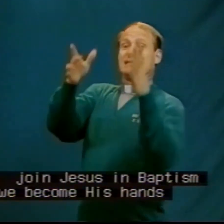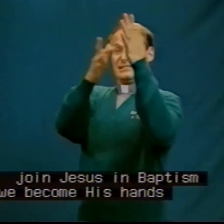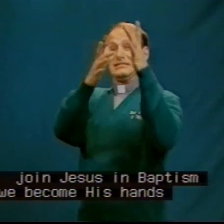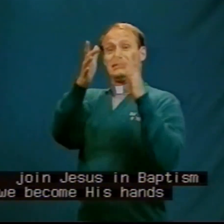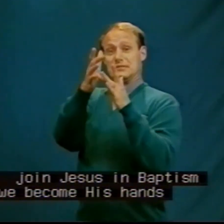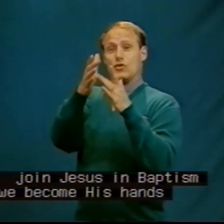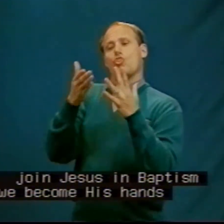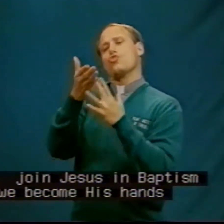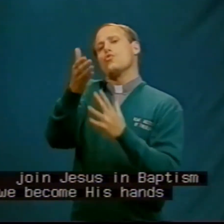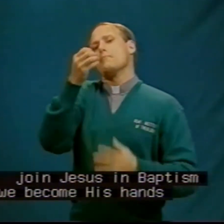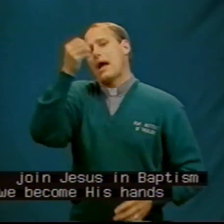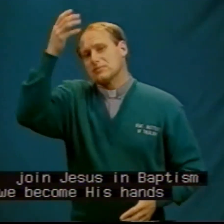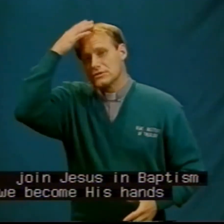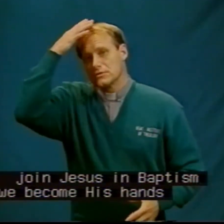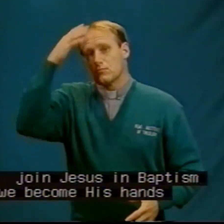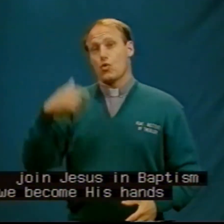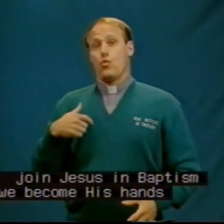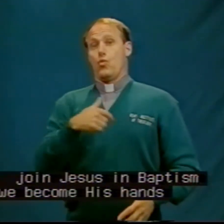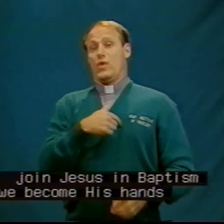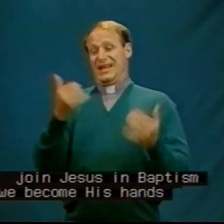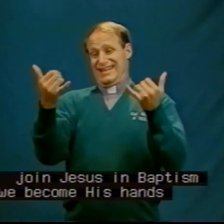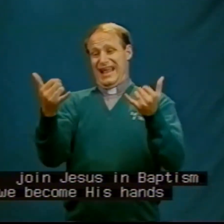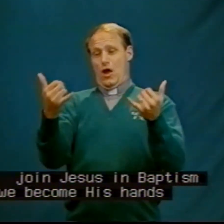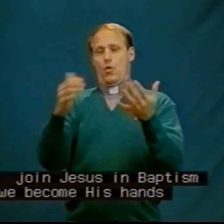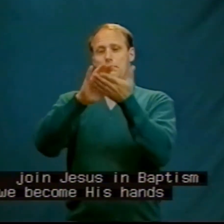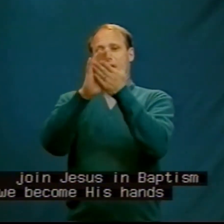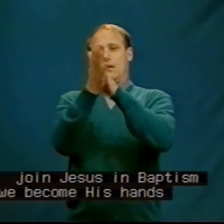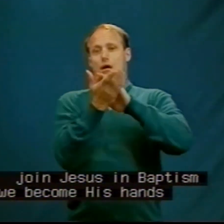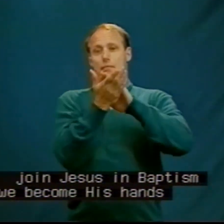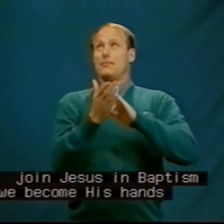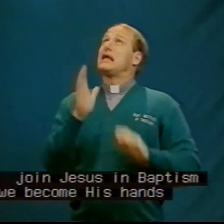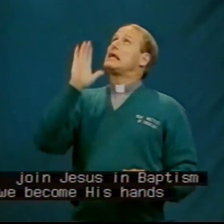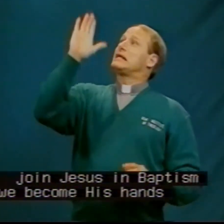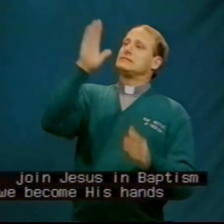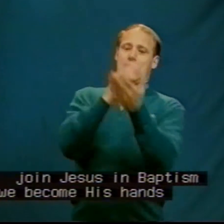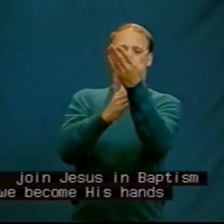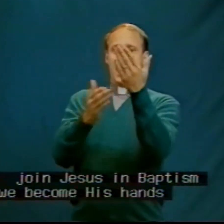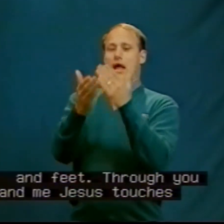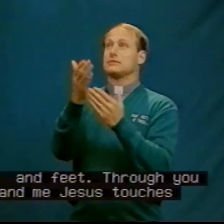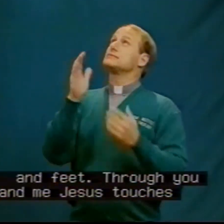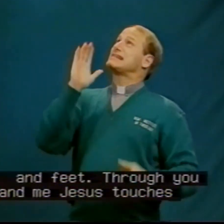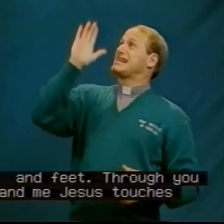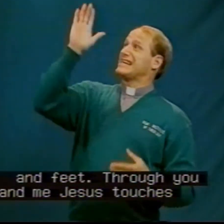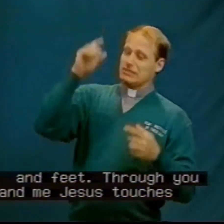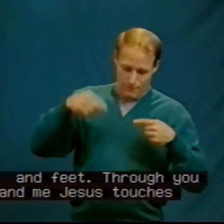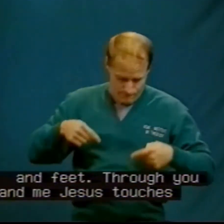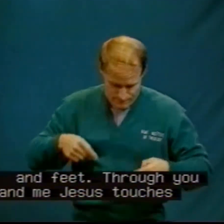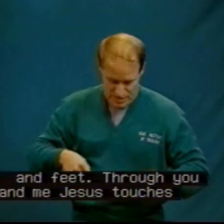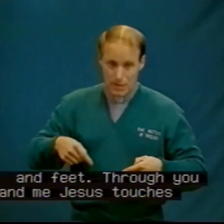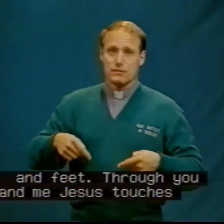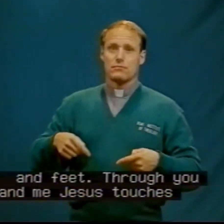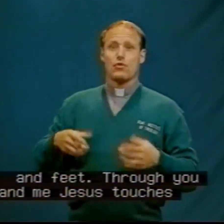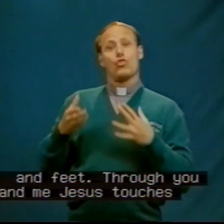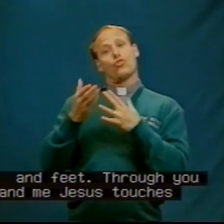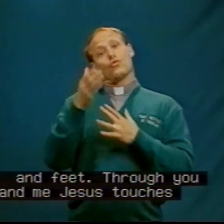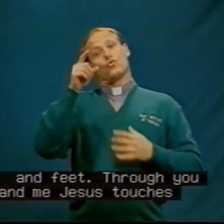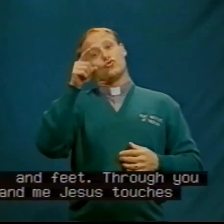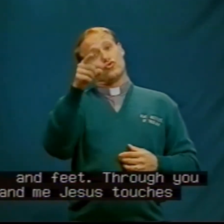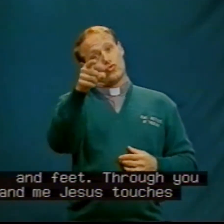When we join Jesus in baptism, we become His hands and feet. Through you and me,